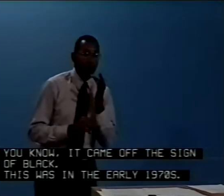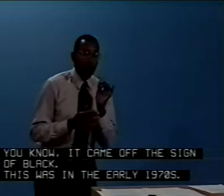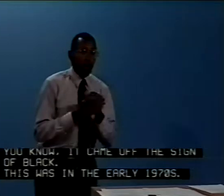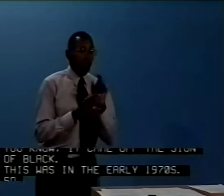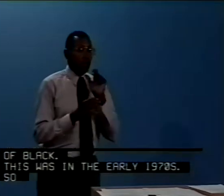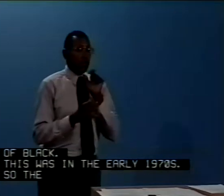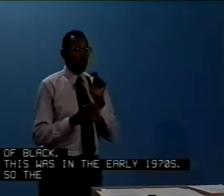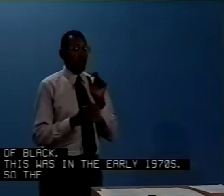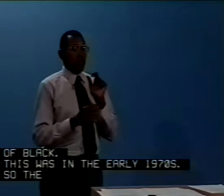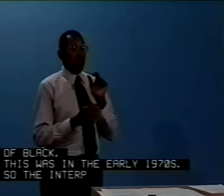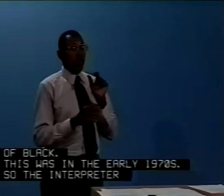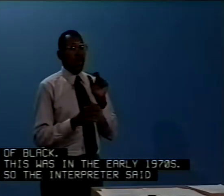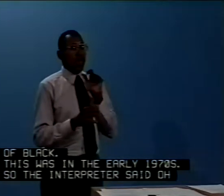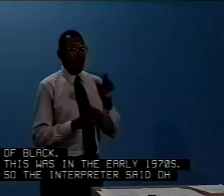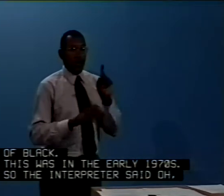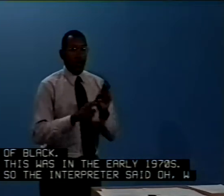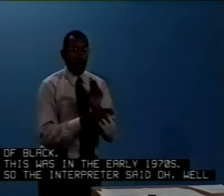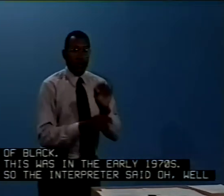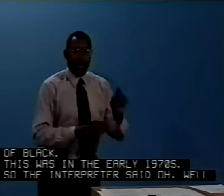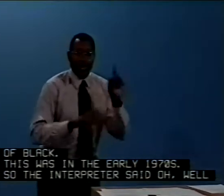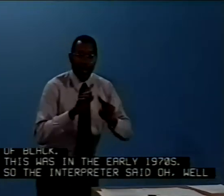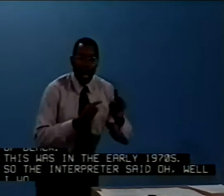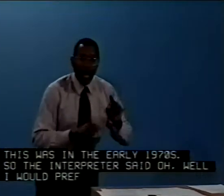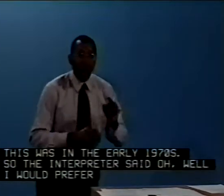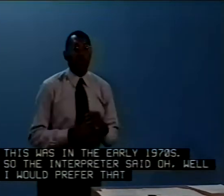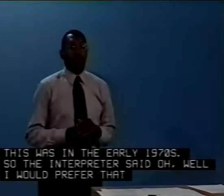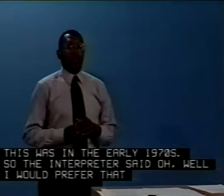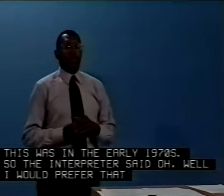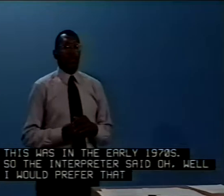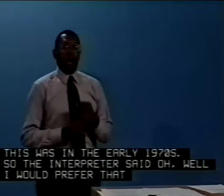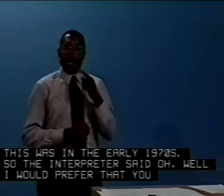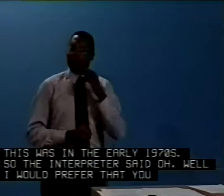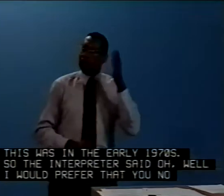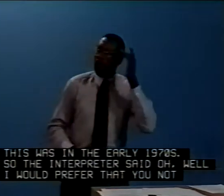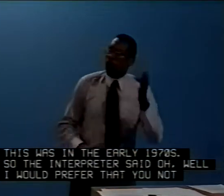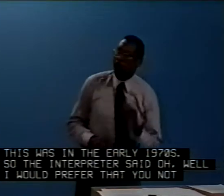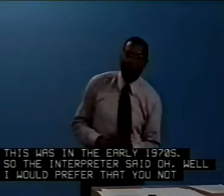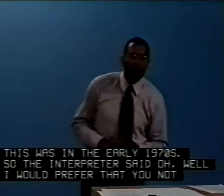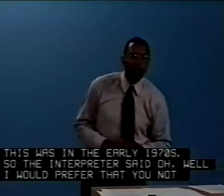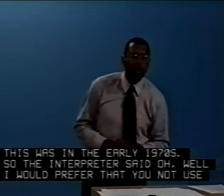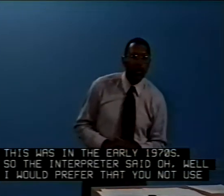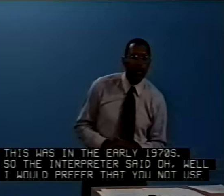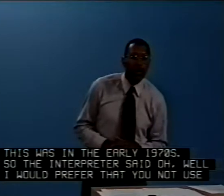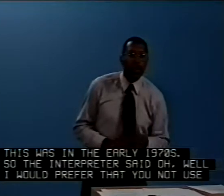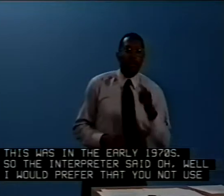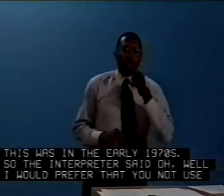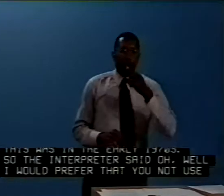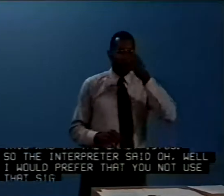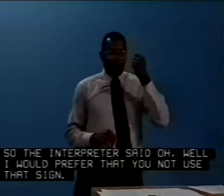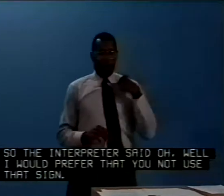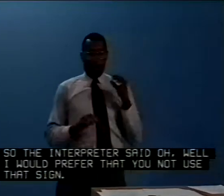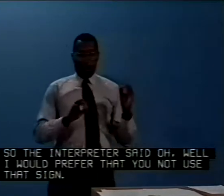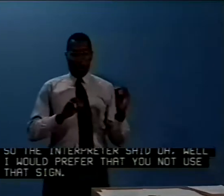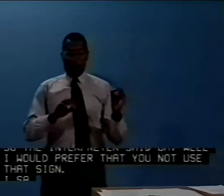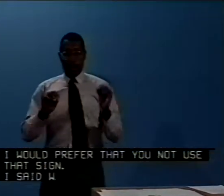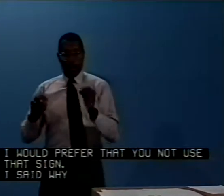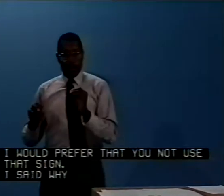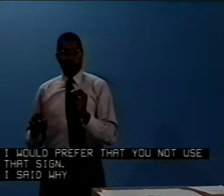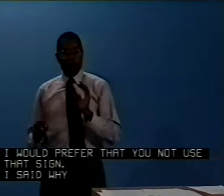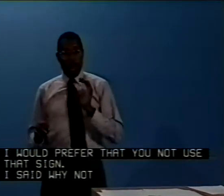I would prefer that you not use that sign. I said, "Why not?" And she said, "Well, because we've